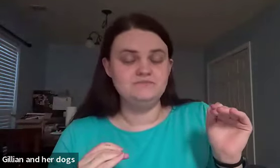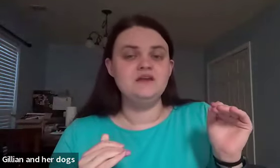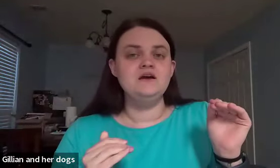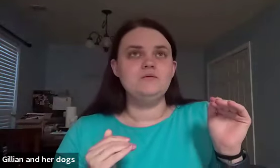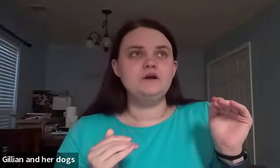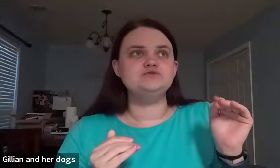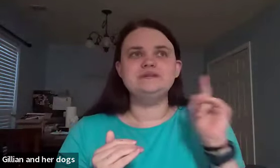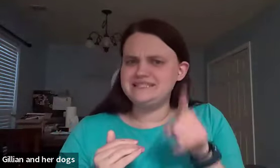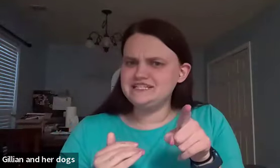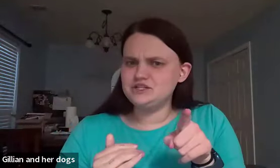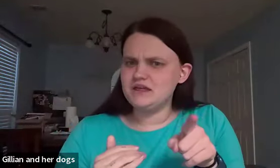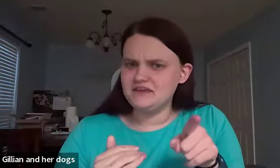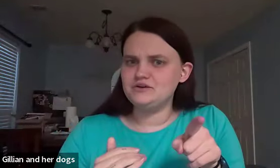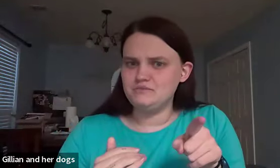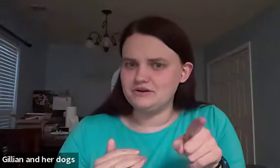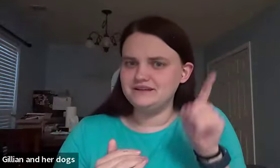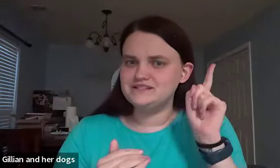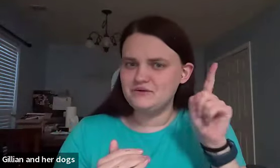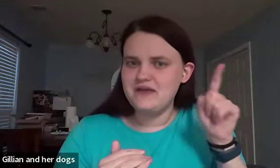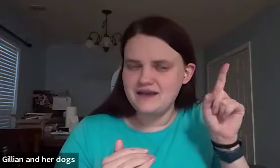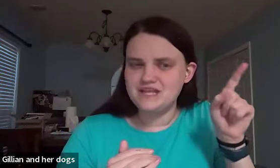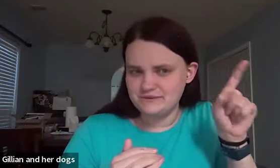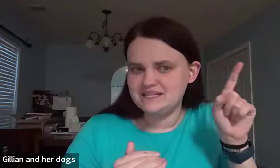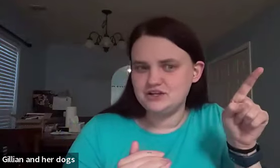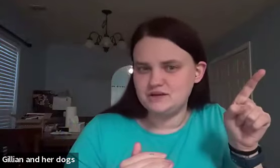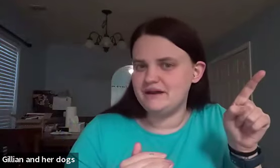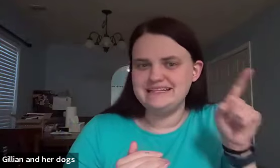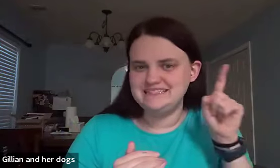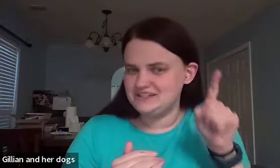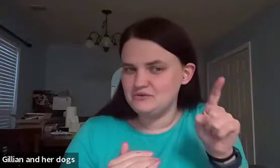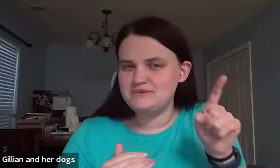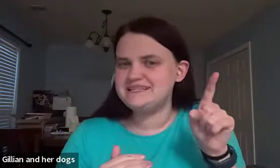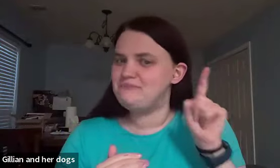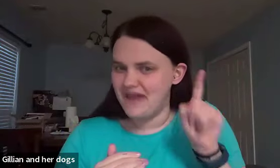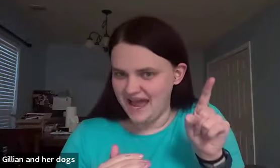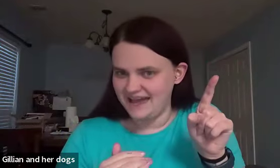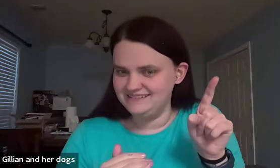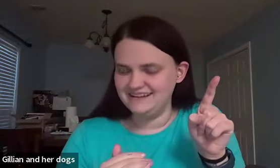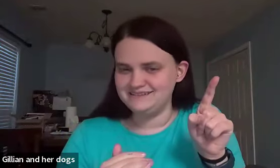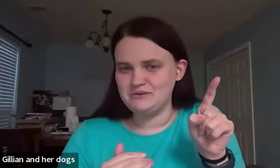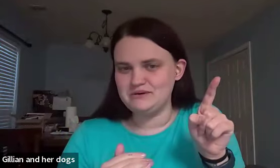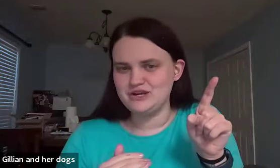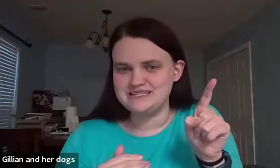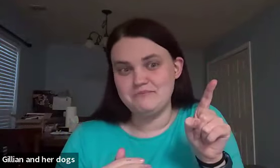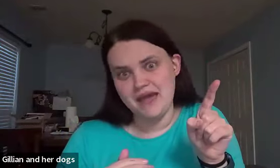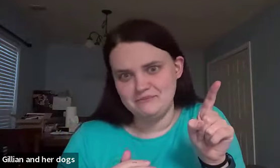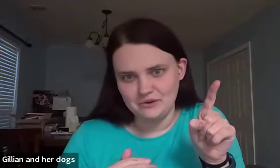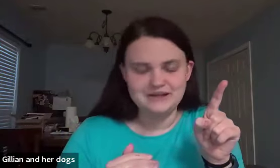good, which we did do, I think, good morning. So that there we did our good, but I don't think we did bad, like because we weren't trying to say bad